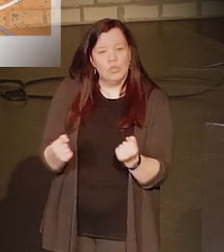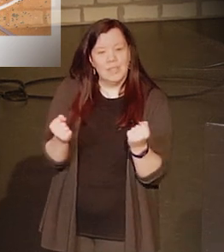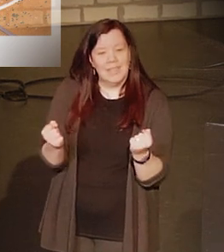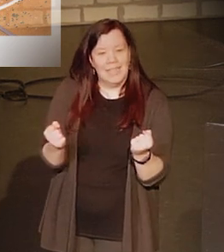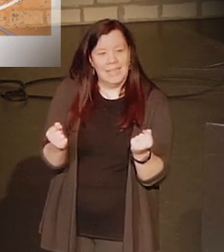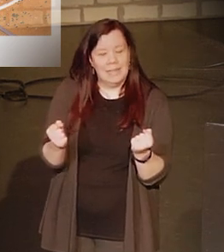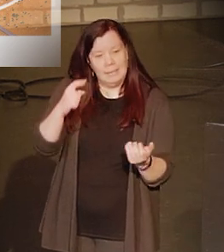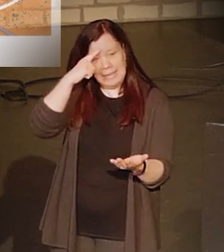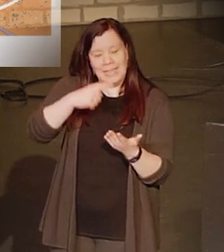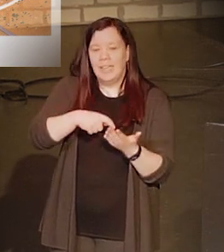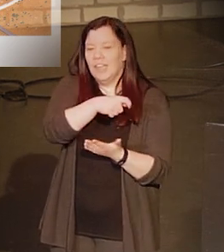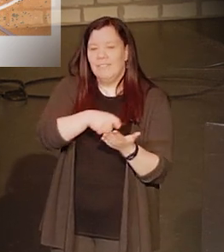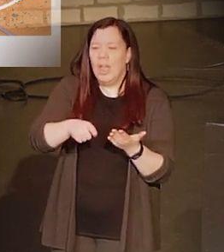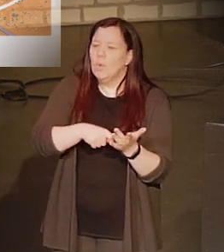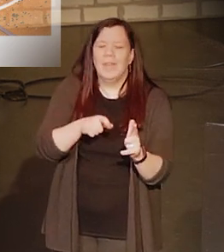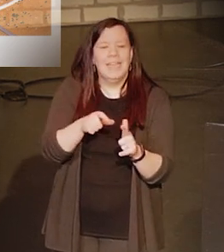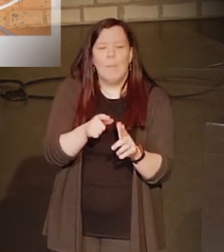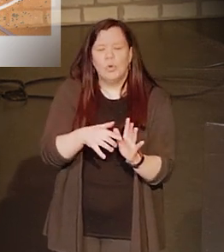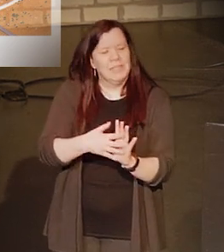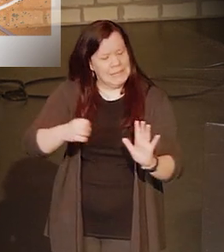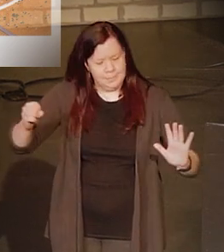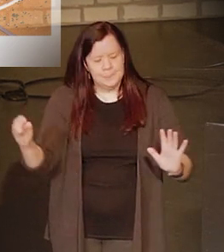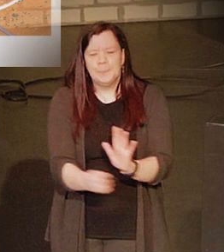votes itself out of existence